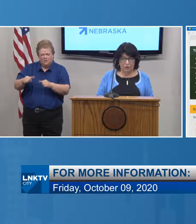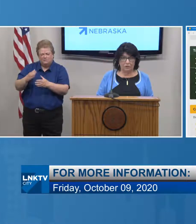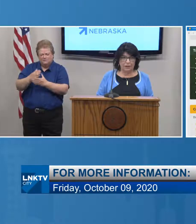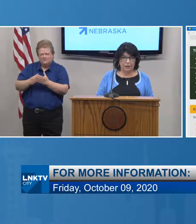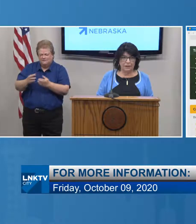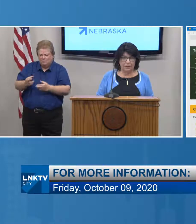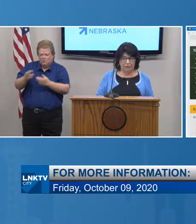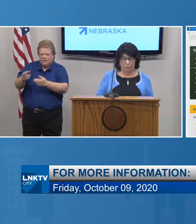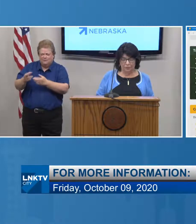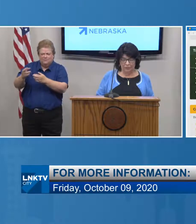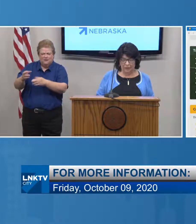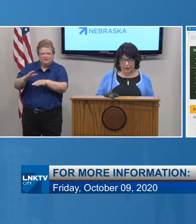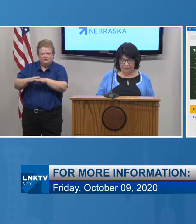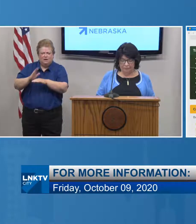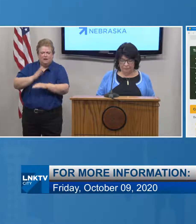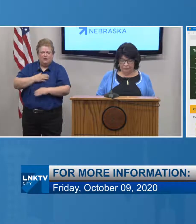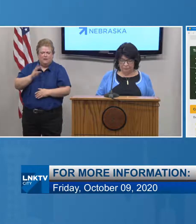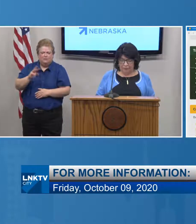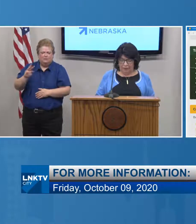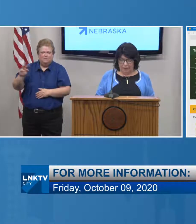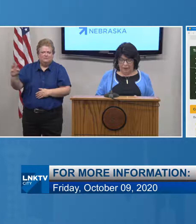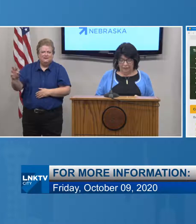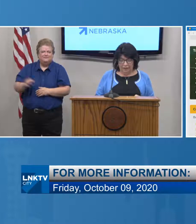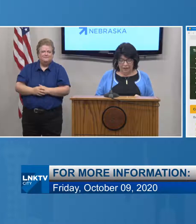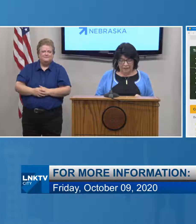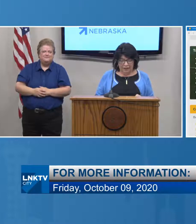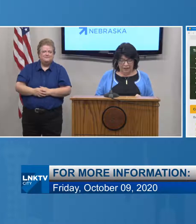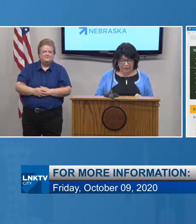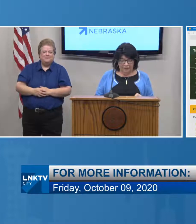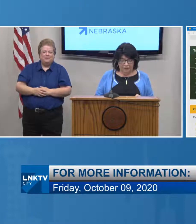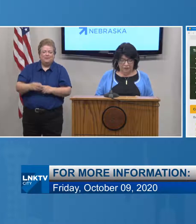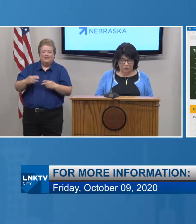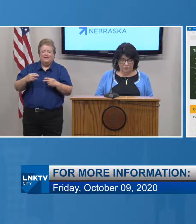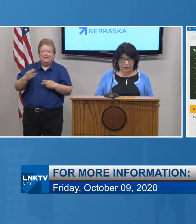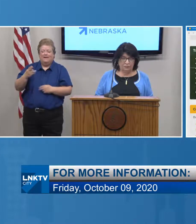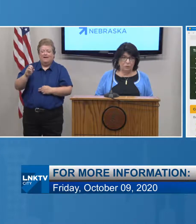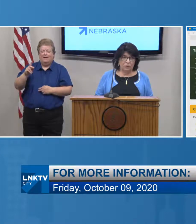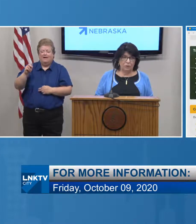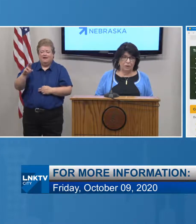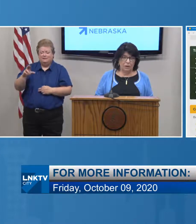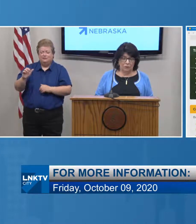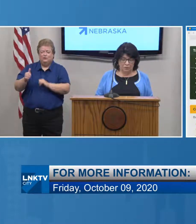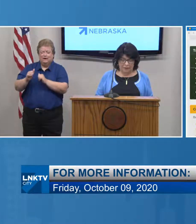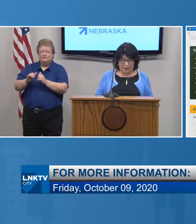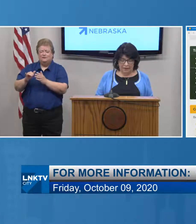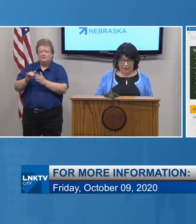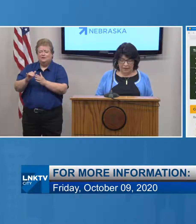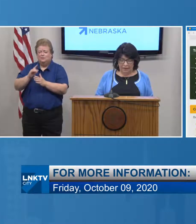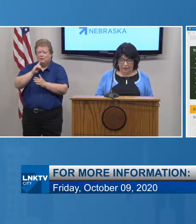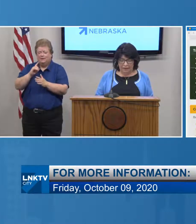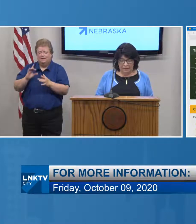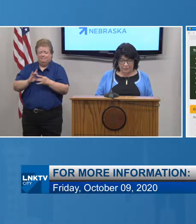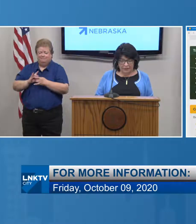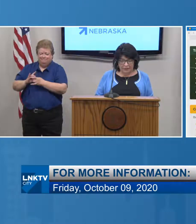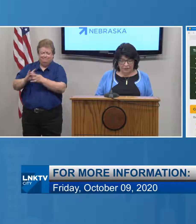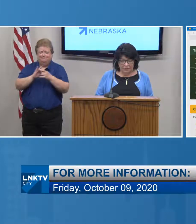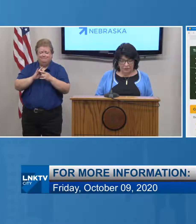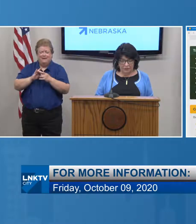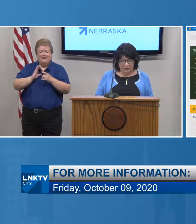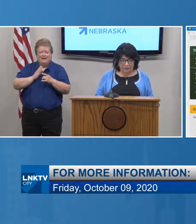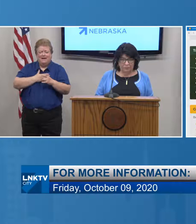on our COVID-19 website. Husker Athletics is a unifying force for our whole state. Let's keep